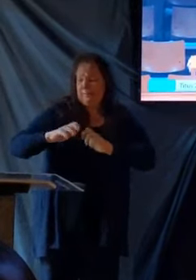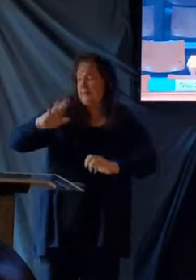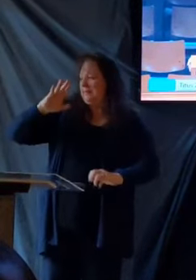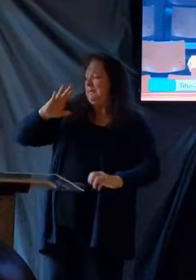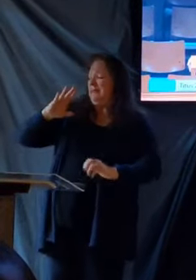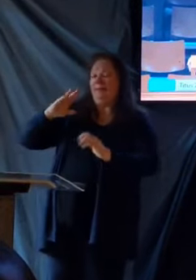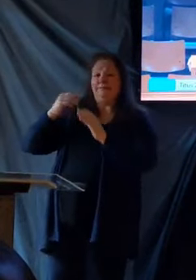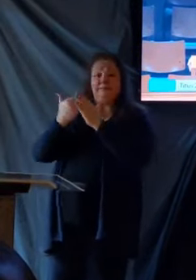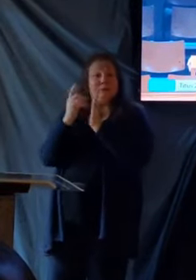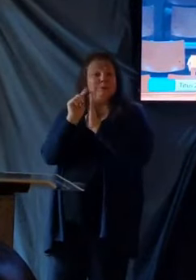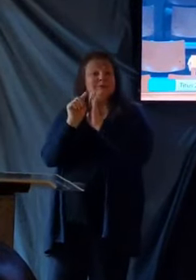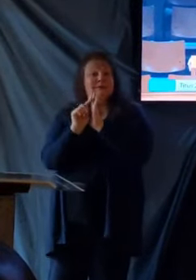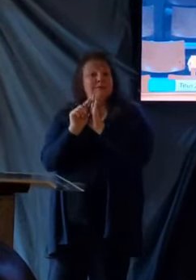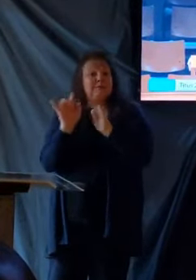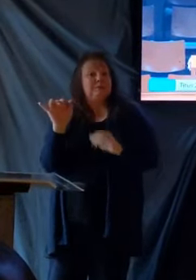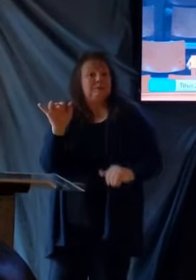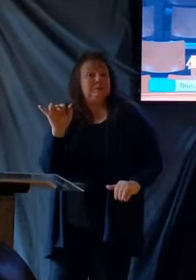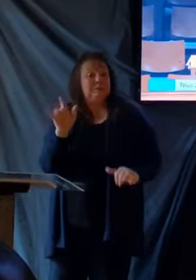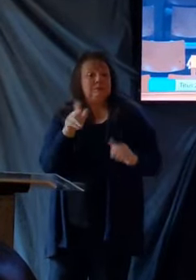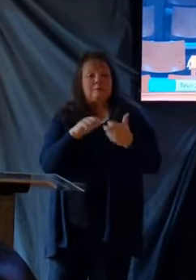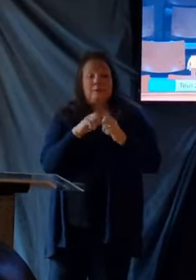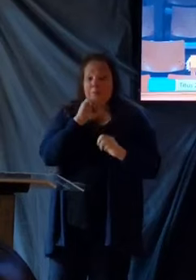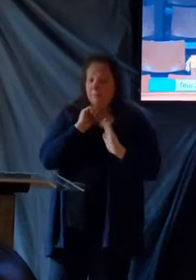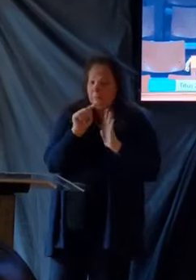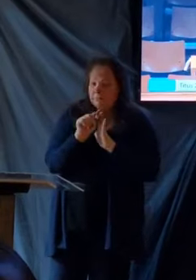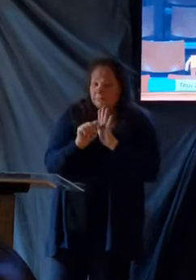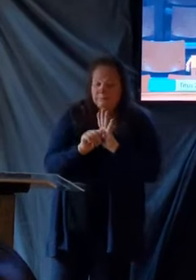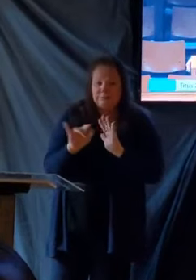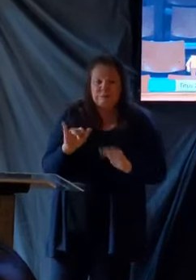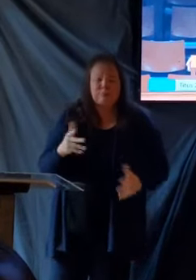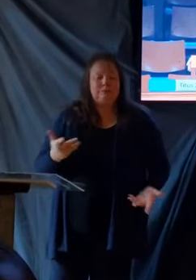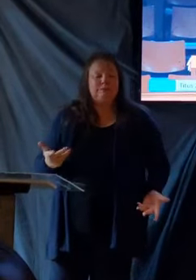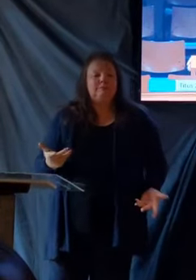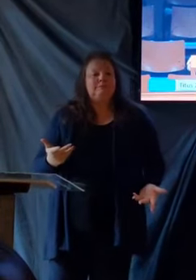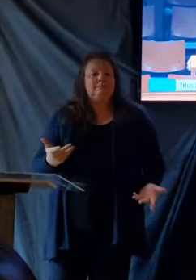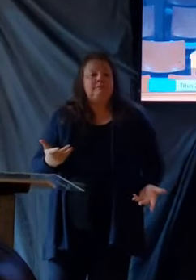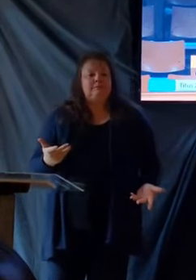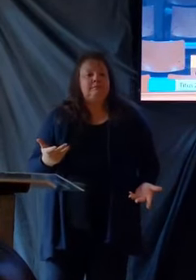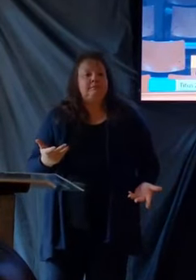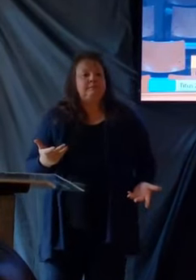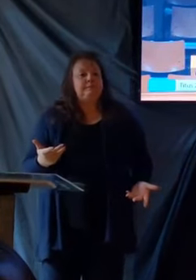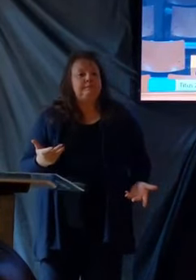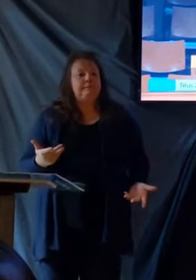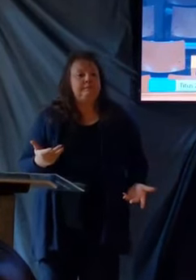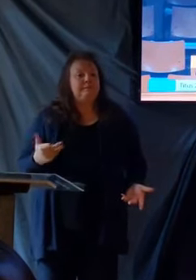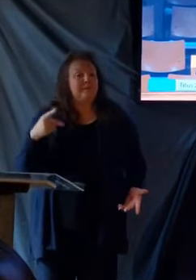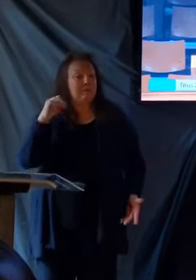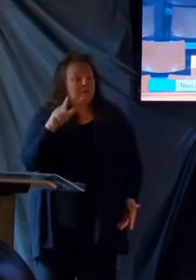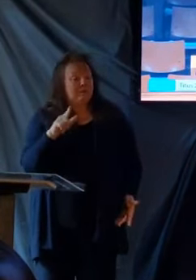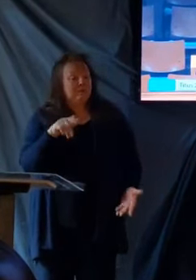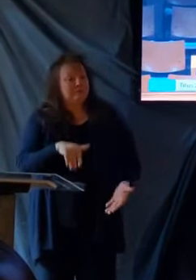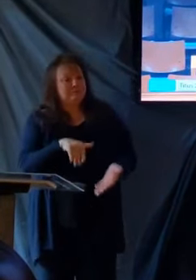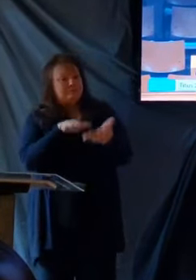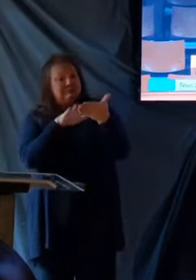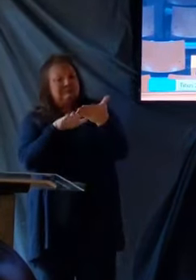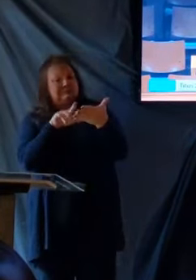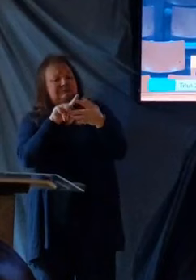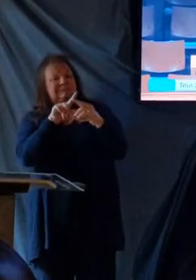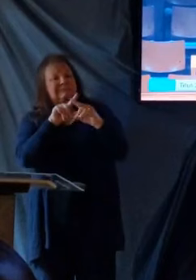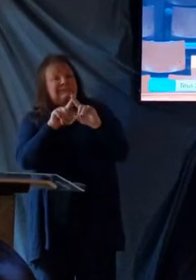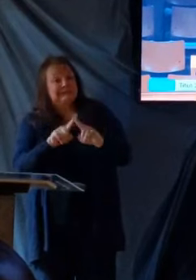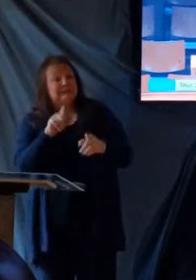New Testament times. Problem in Old Testament times. But Paul addresses it in a number of